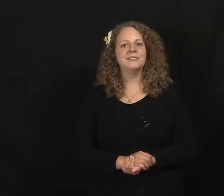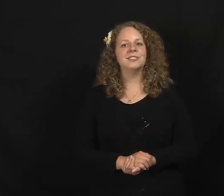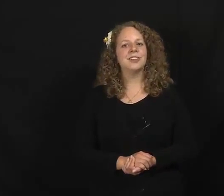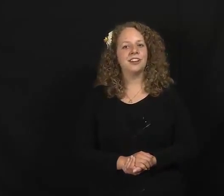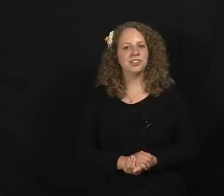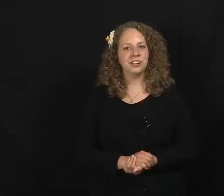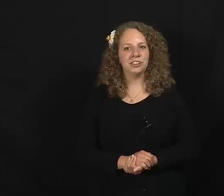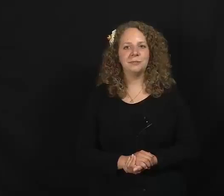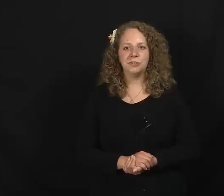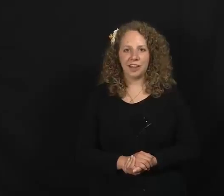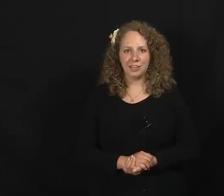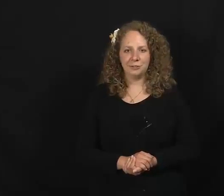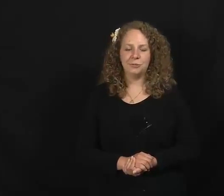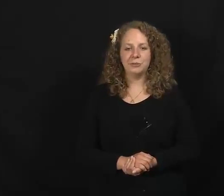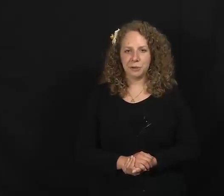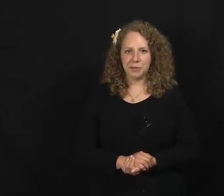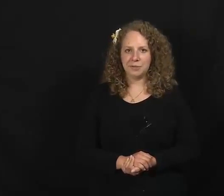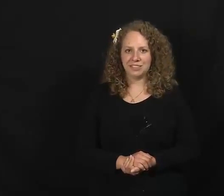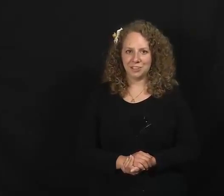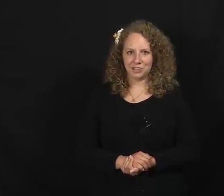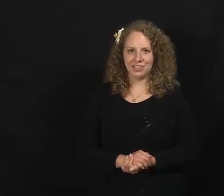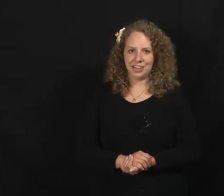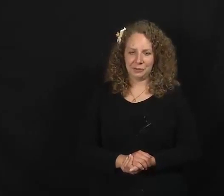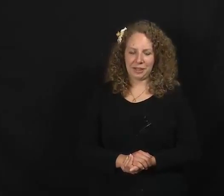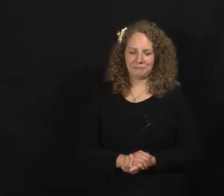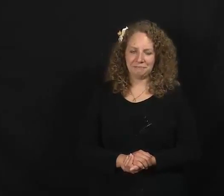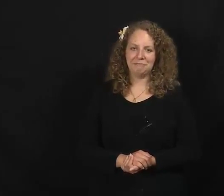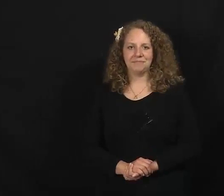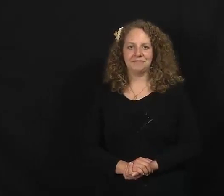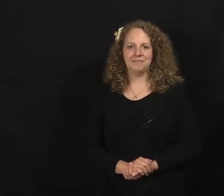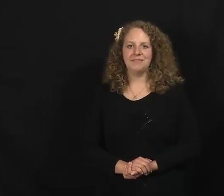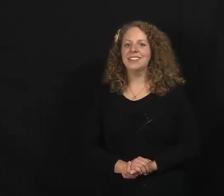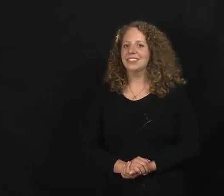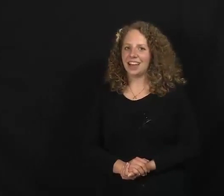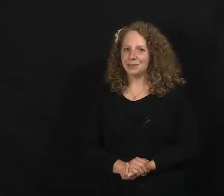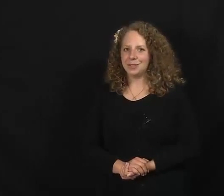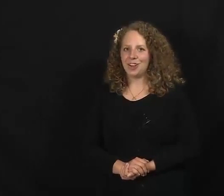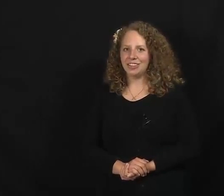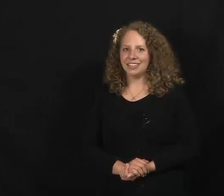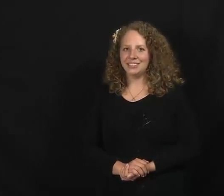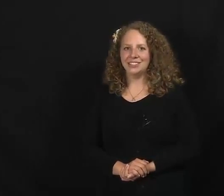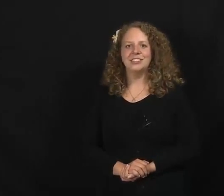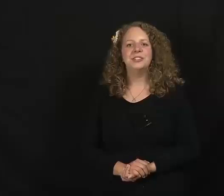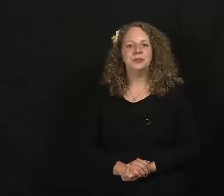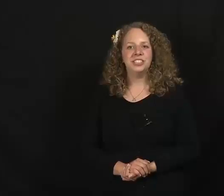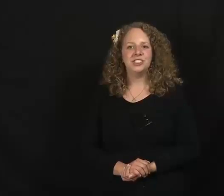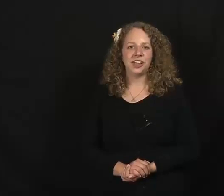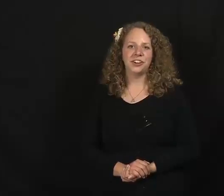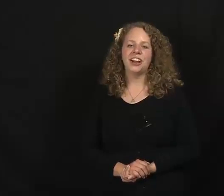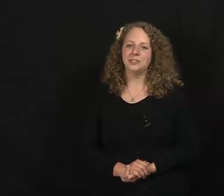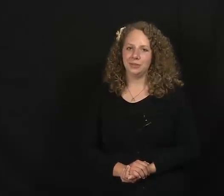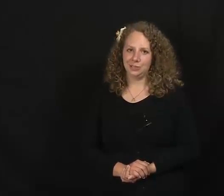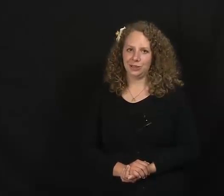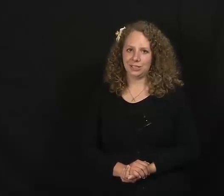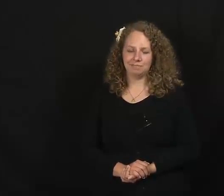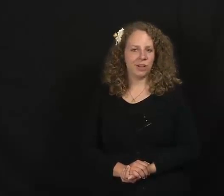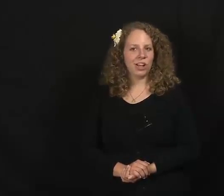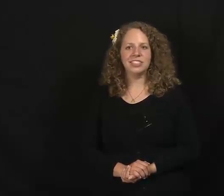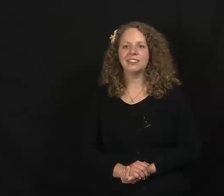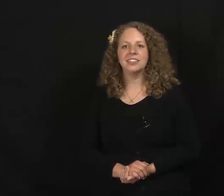does not generally provide you with premium conditions anyway. Last but not least, use each other as a resource. Contact